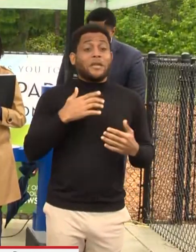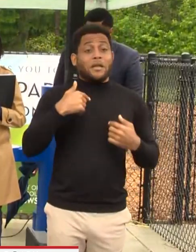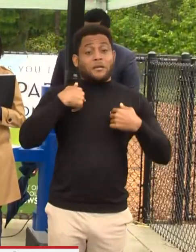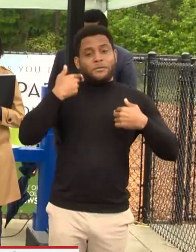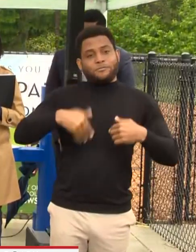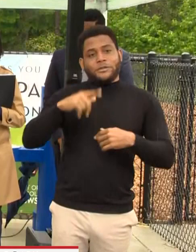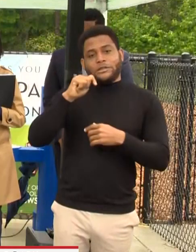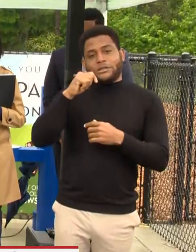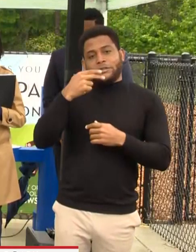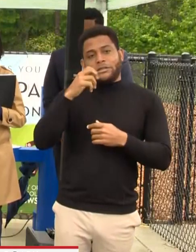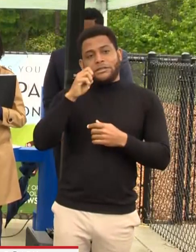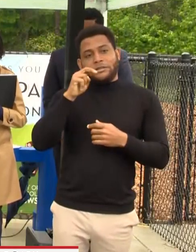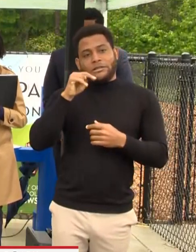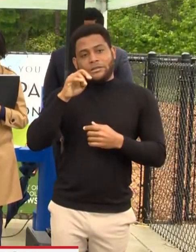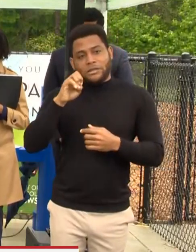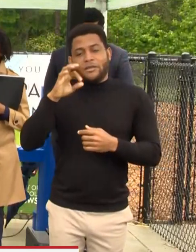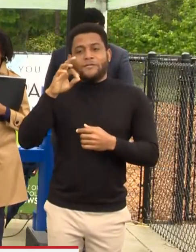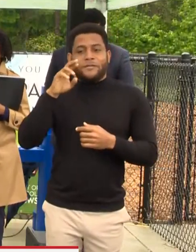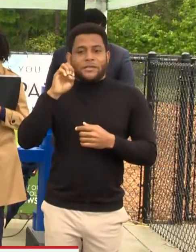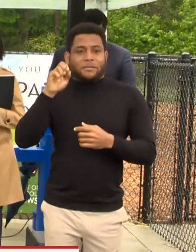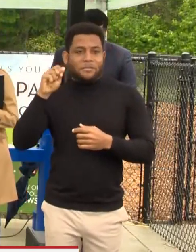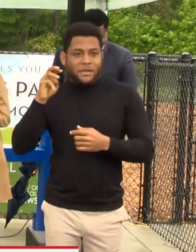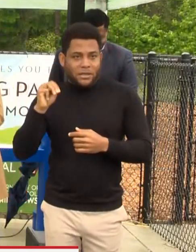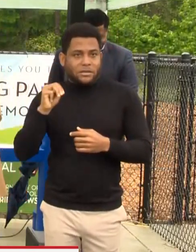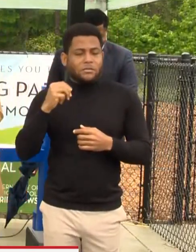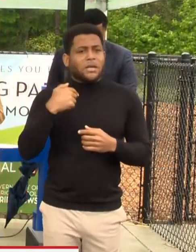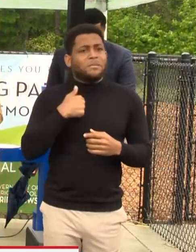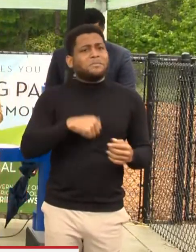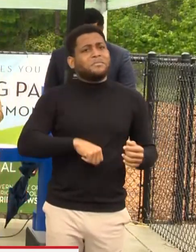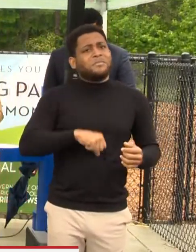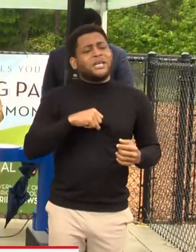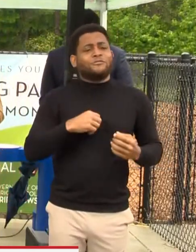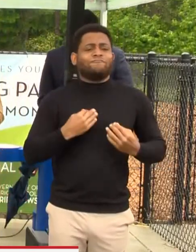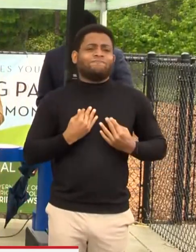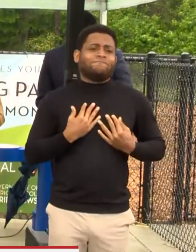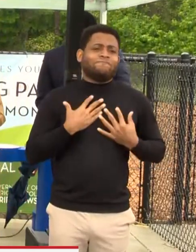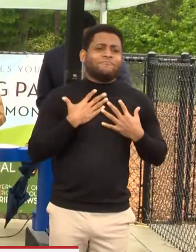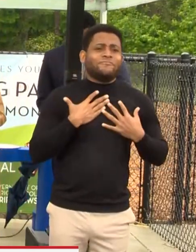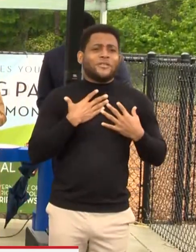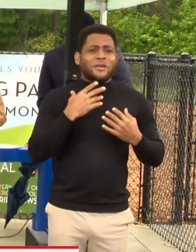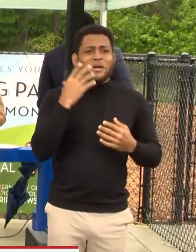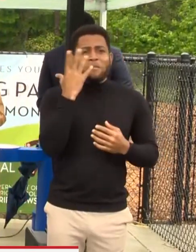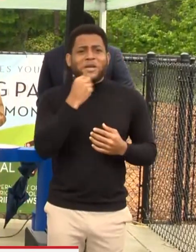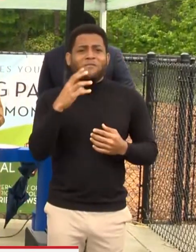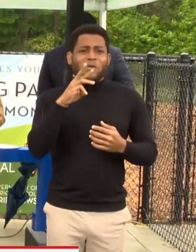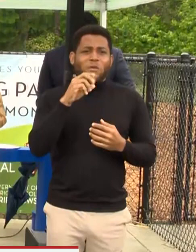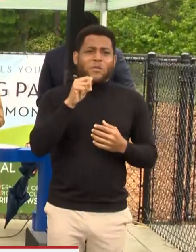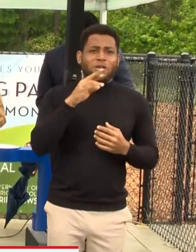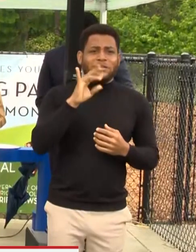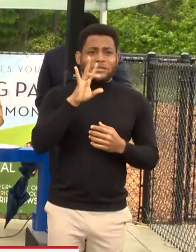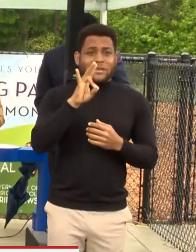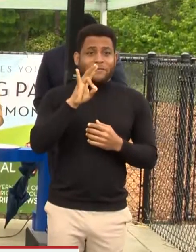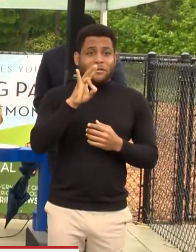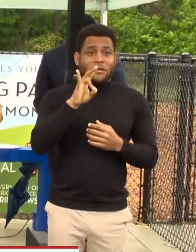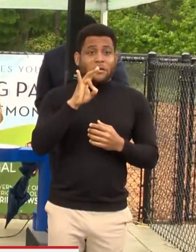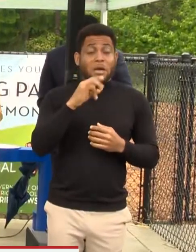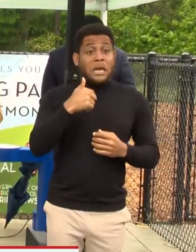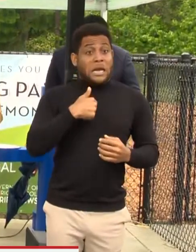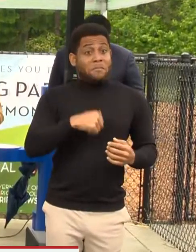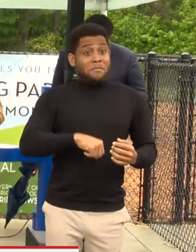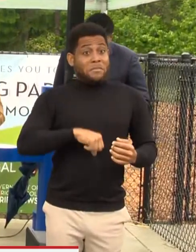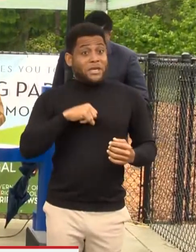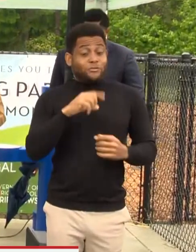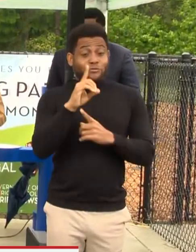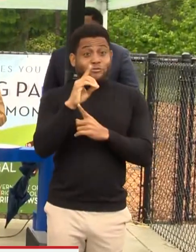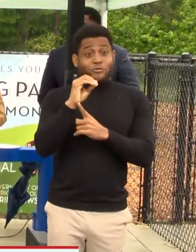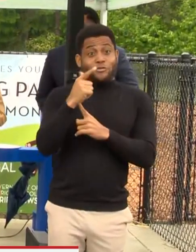and I am a proud resident of the beautiful Ward 7, a proud dog parent, and proud to